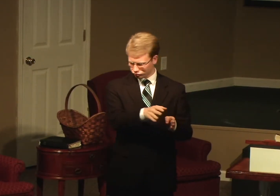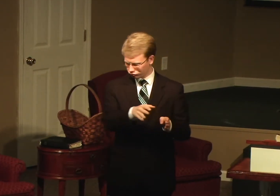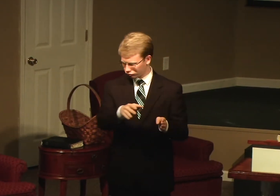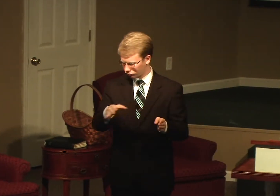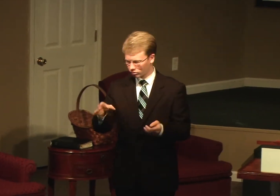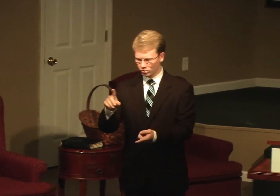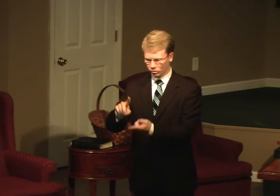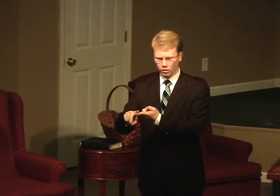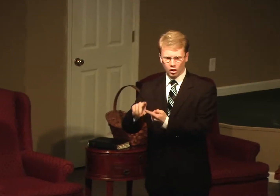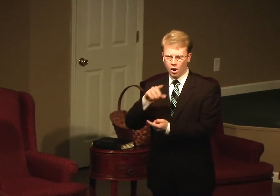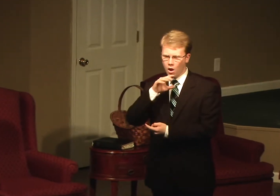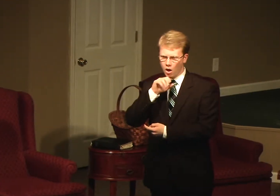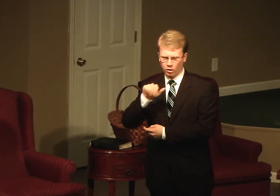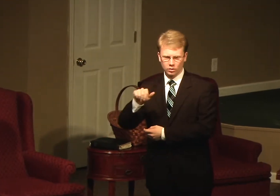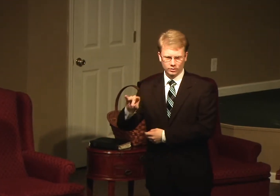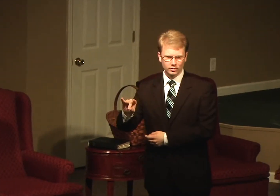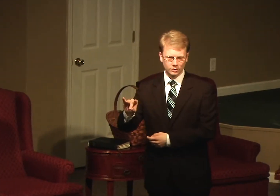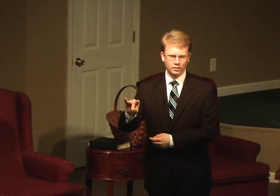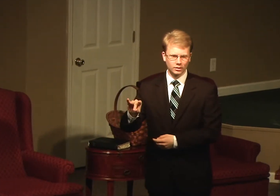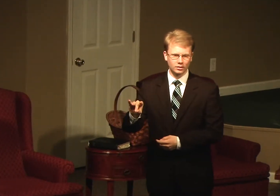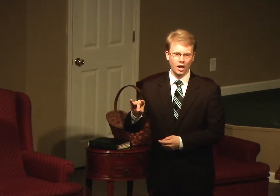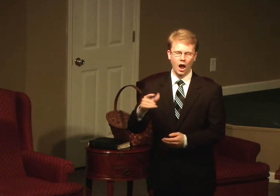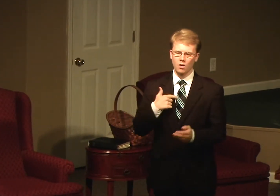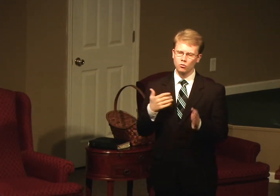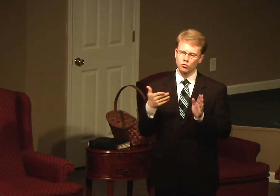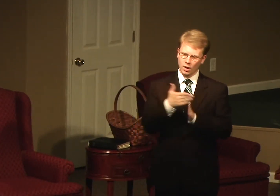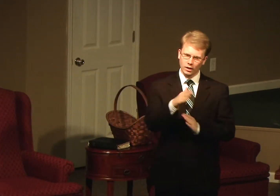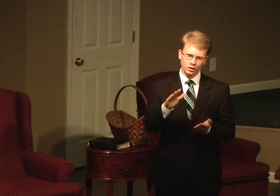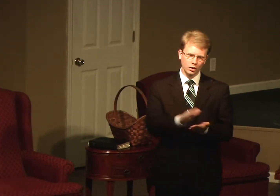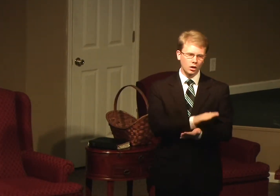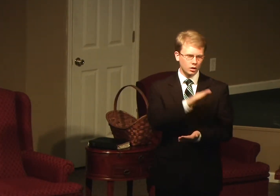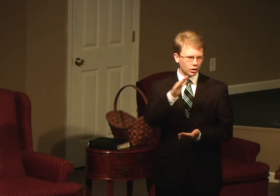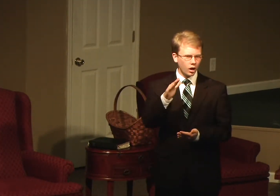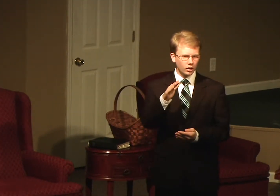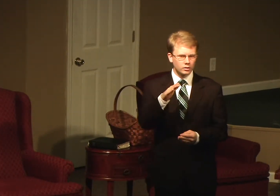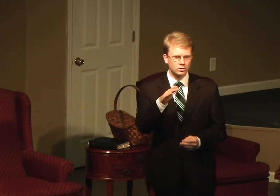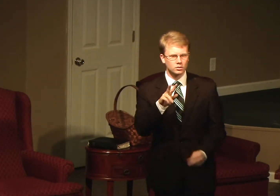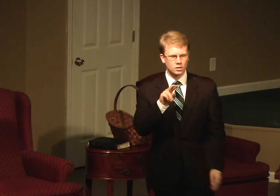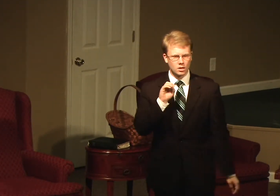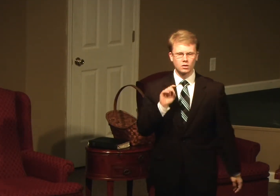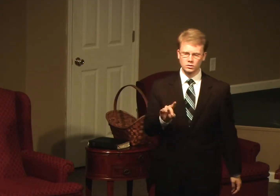starting from the age 10 until 18. Went to college,